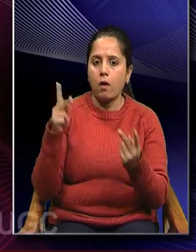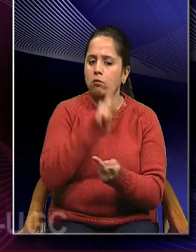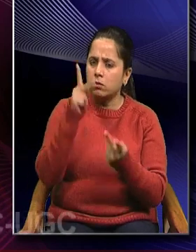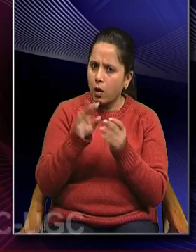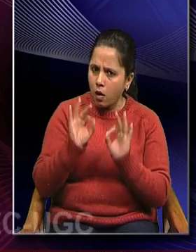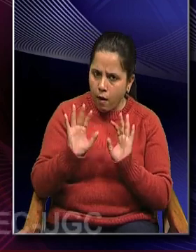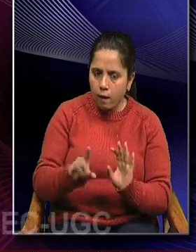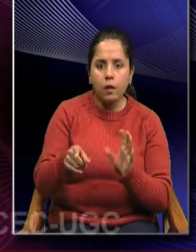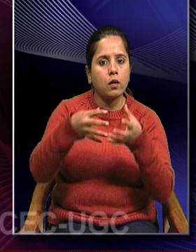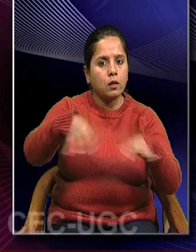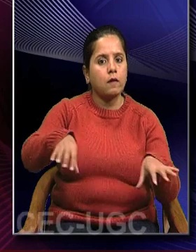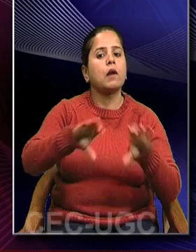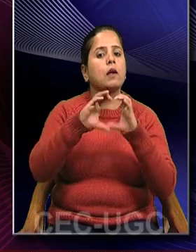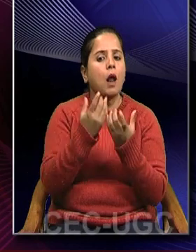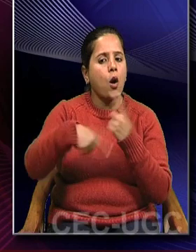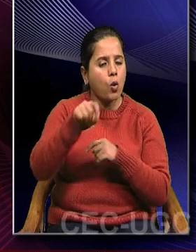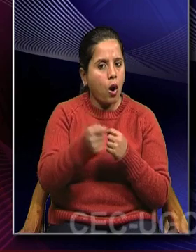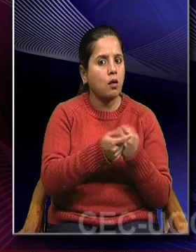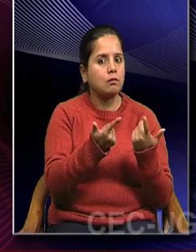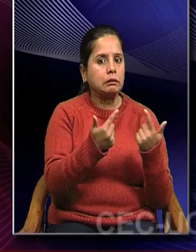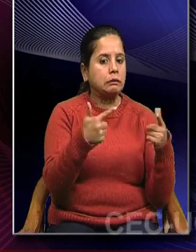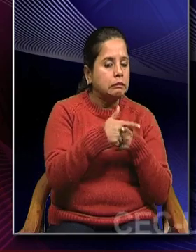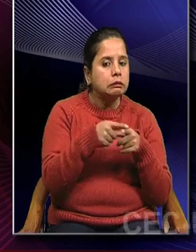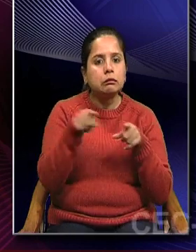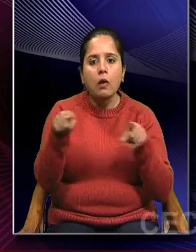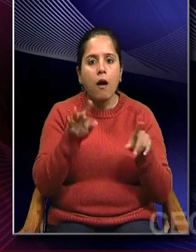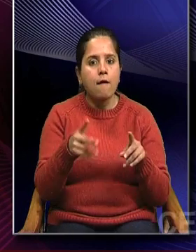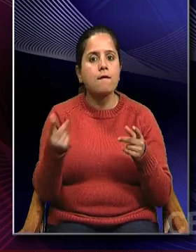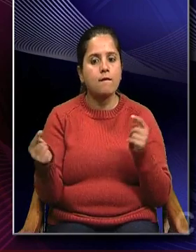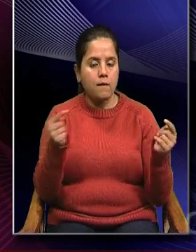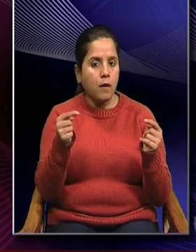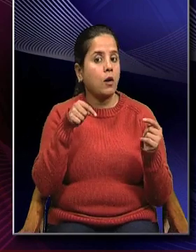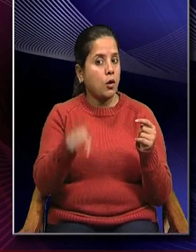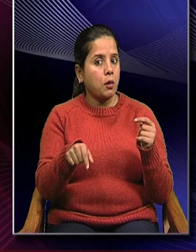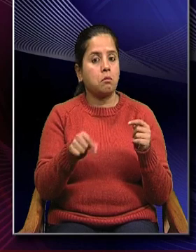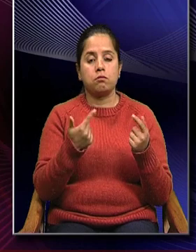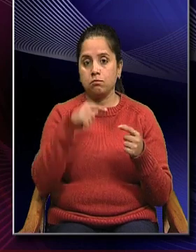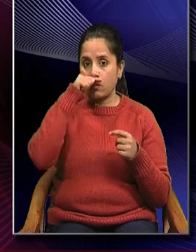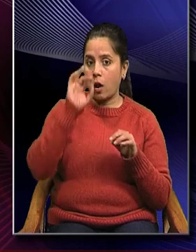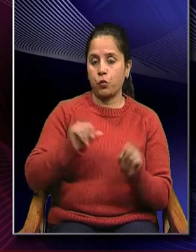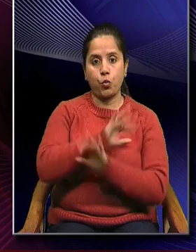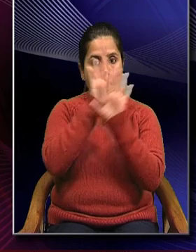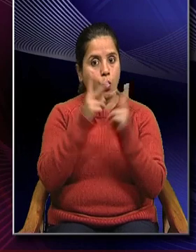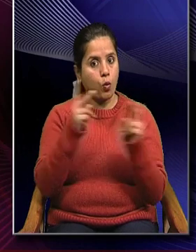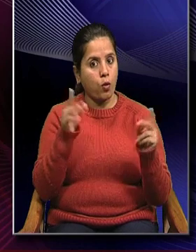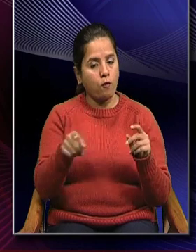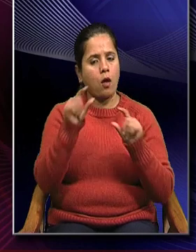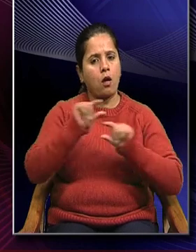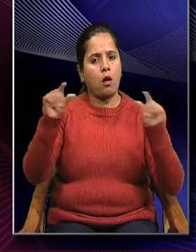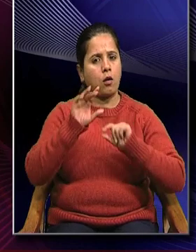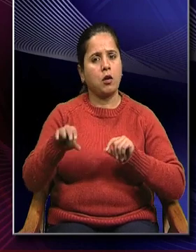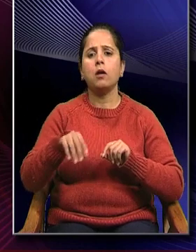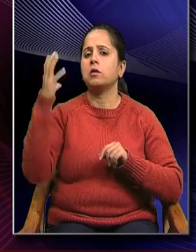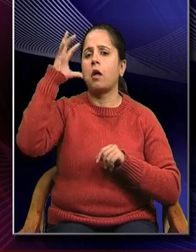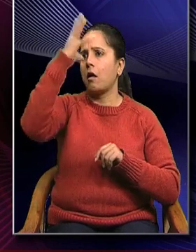it was being divided with class conflict as well. And the ideas of pride and glory, they were underlining the slogans of sun never